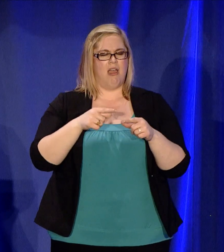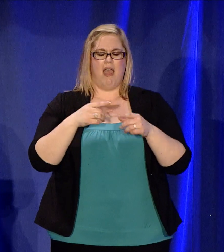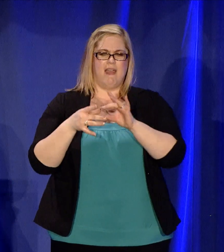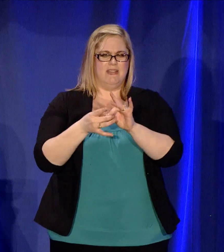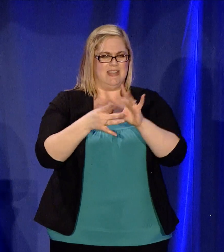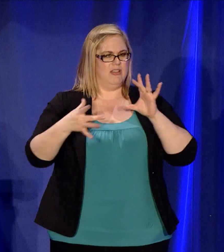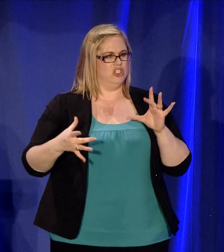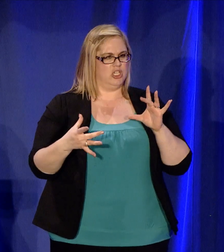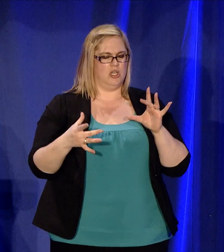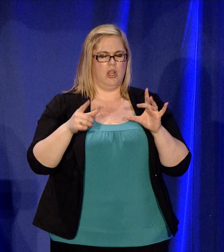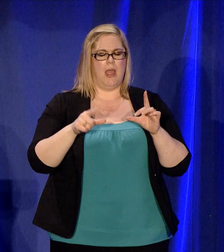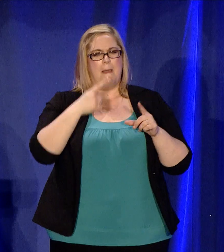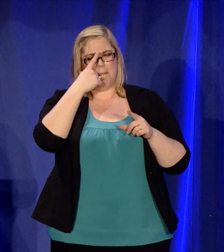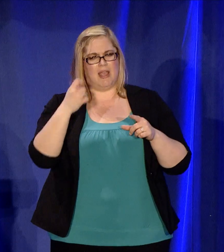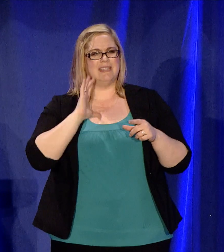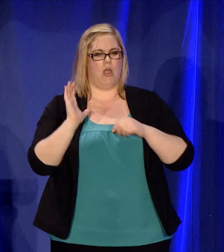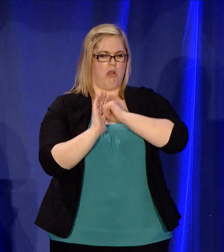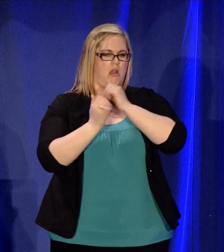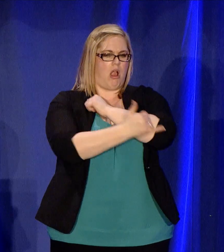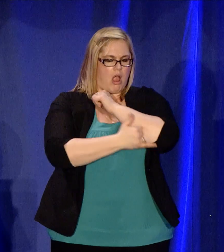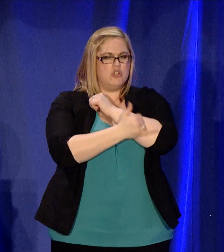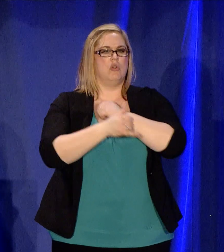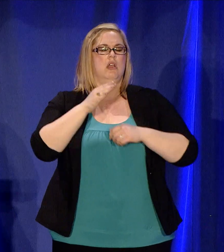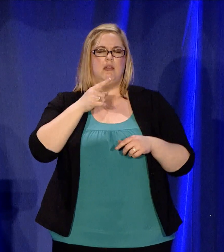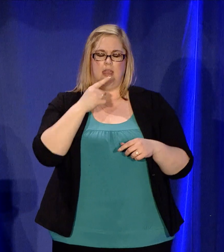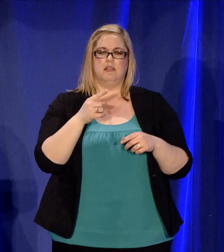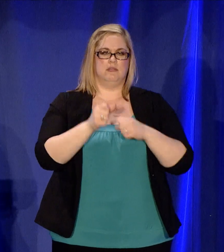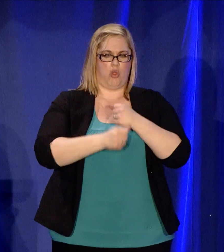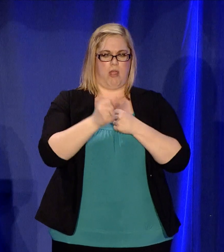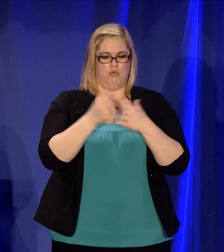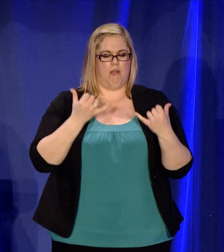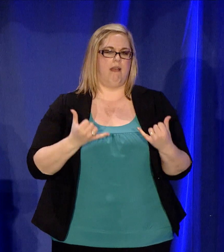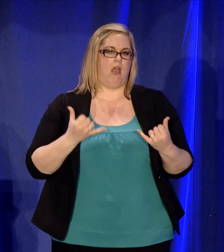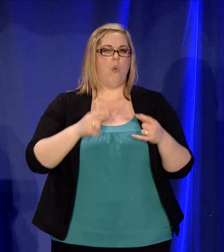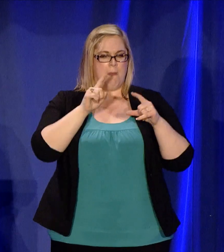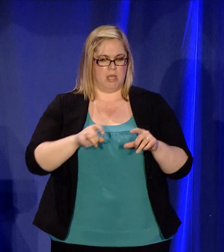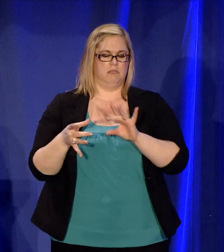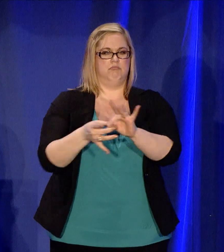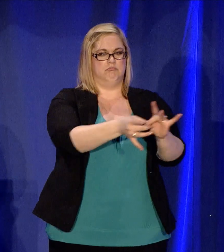fate of the Republic is at stake.